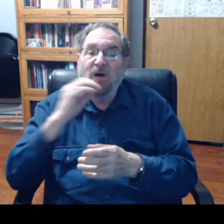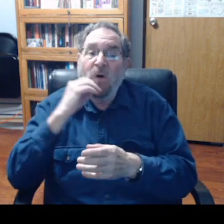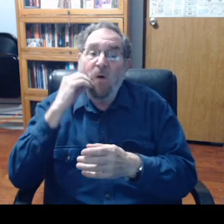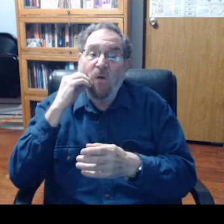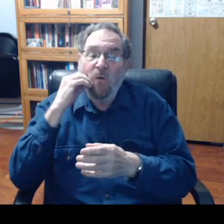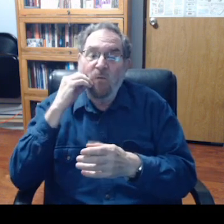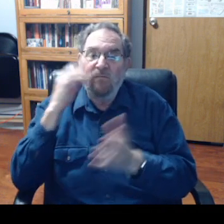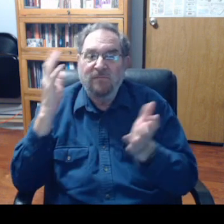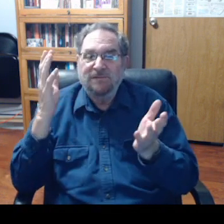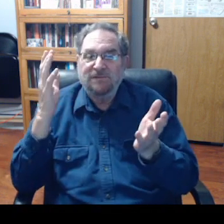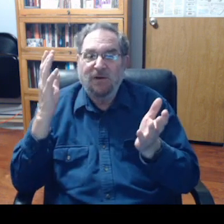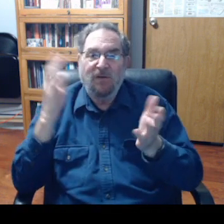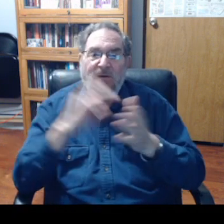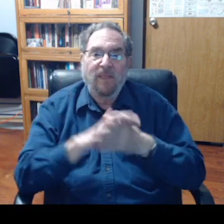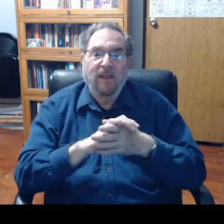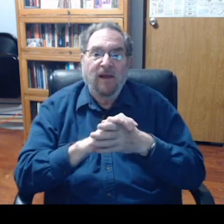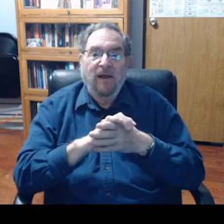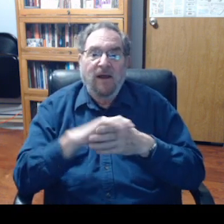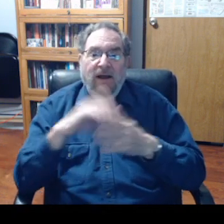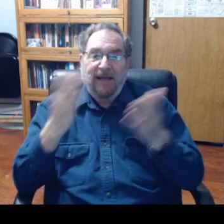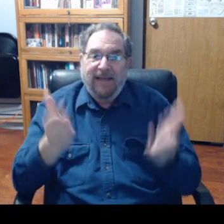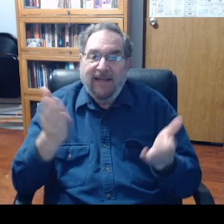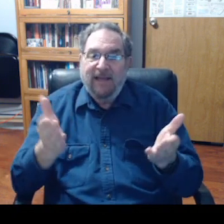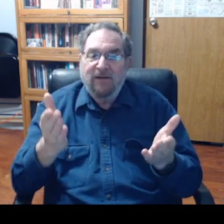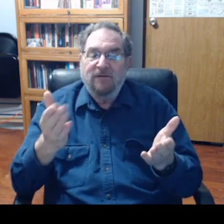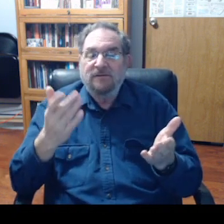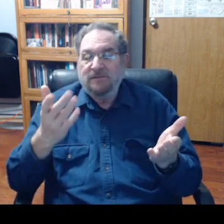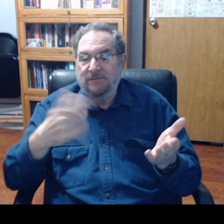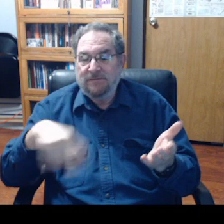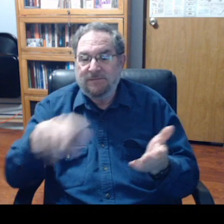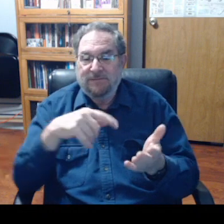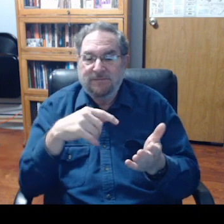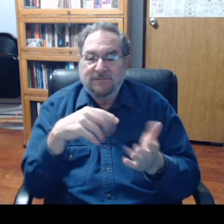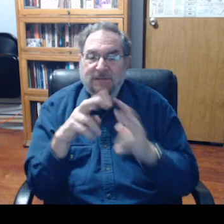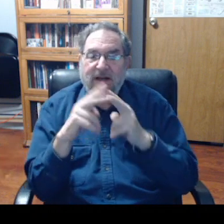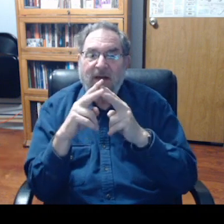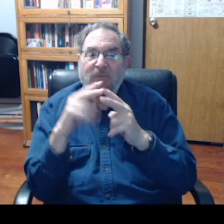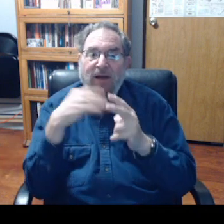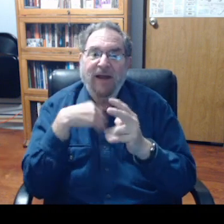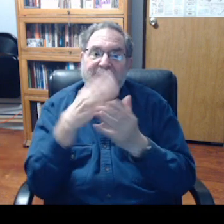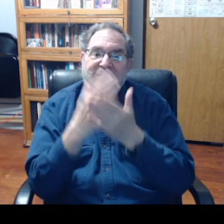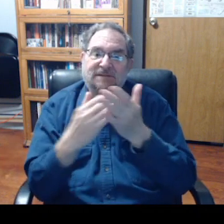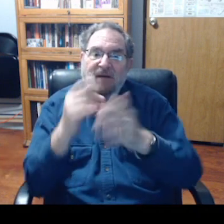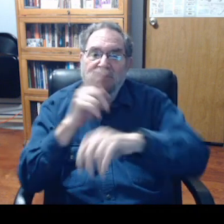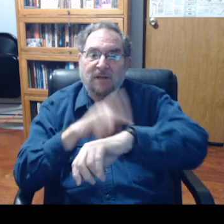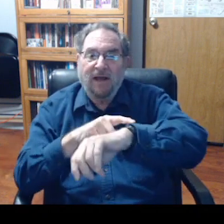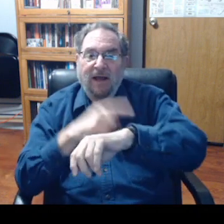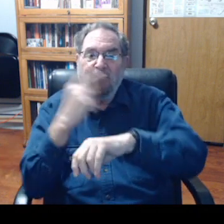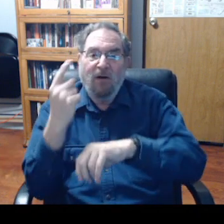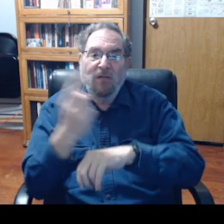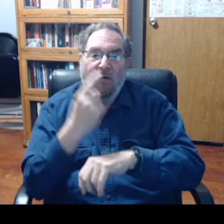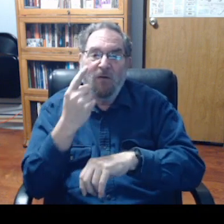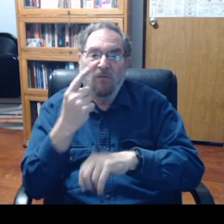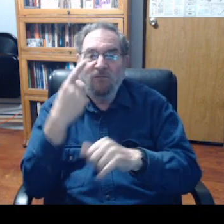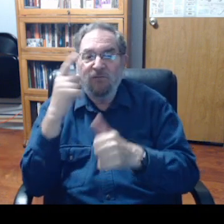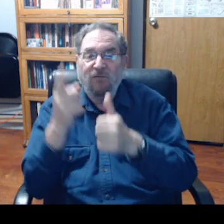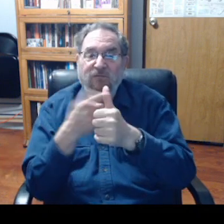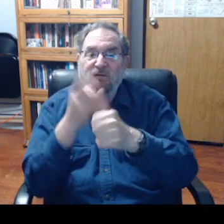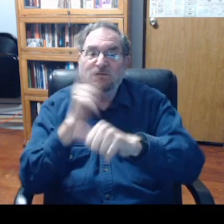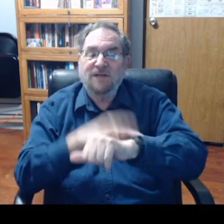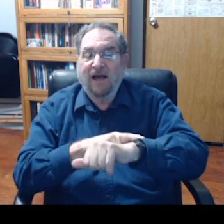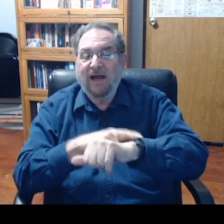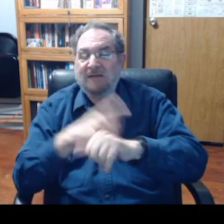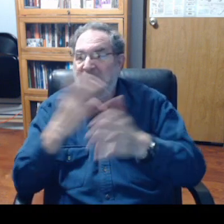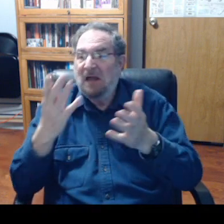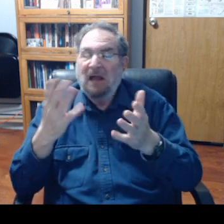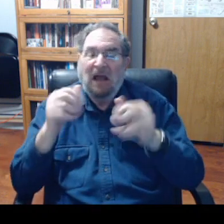his home. So here the couple has some time alone for the